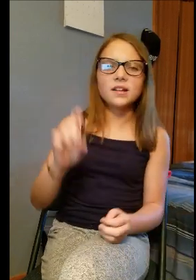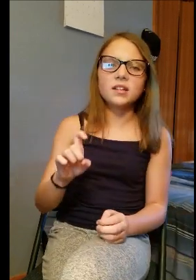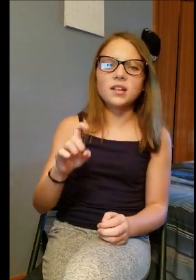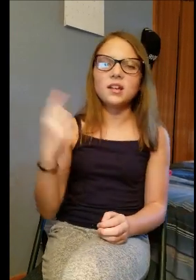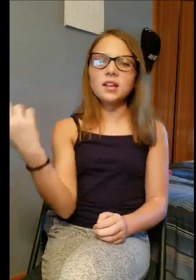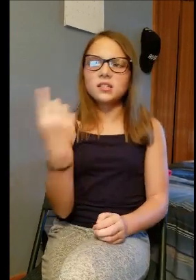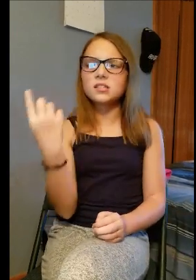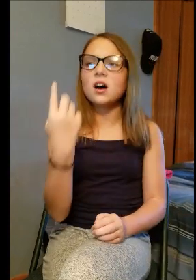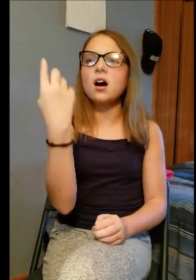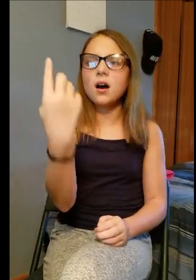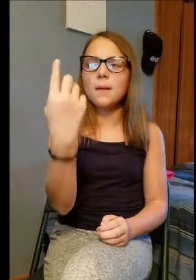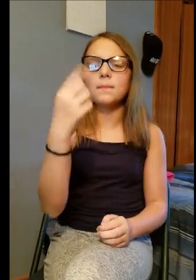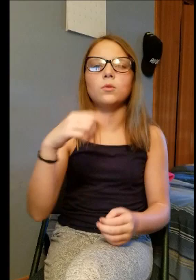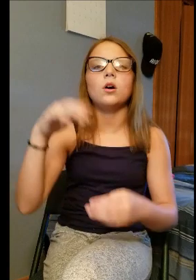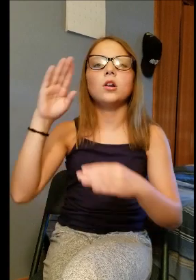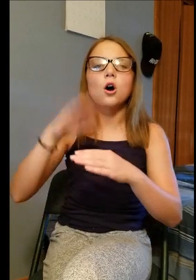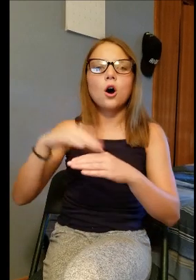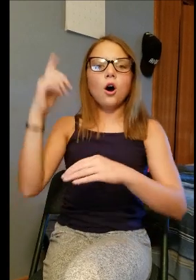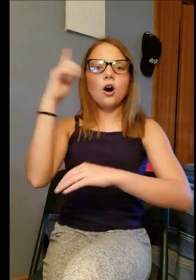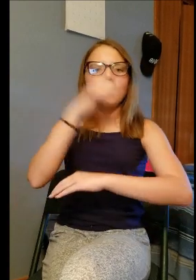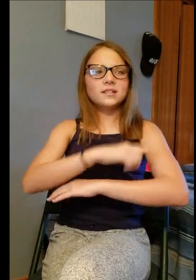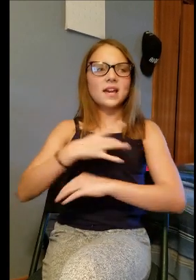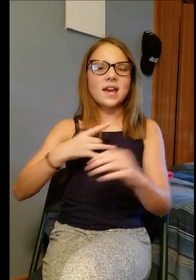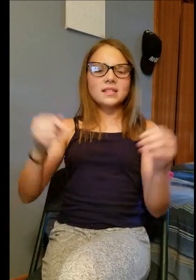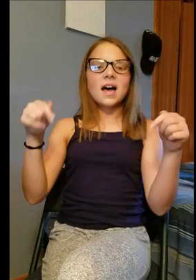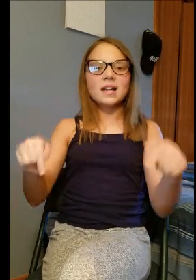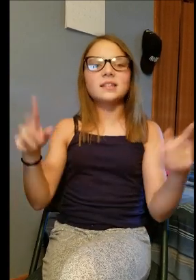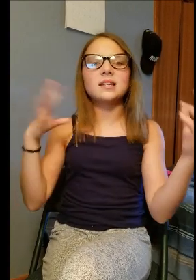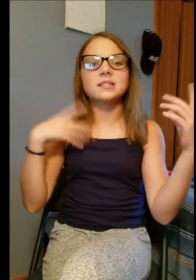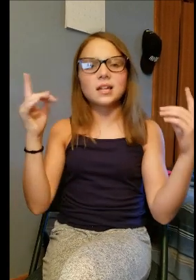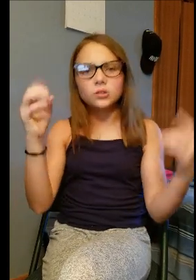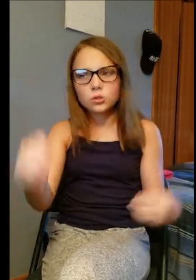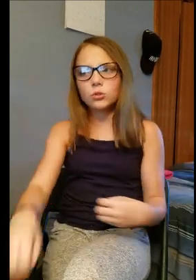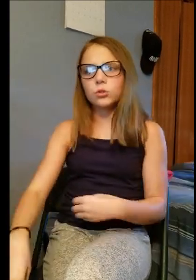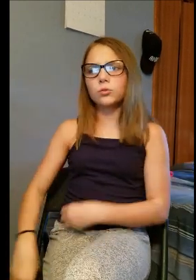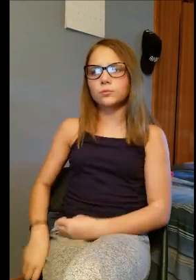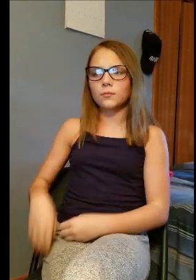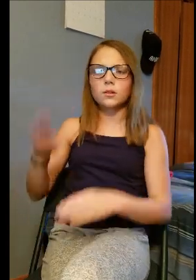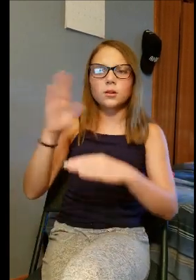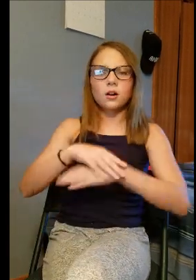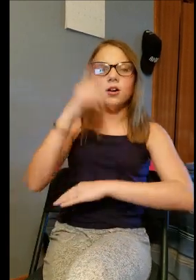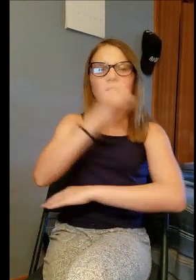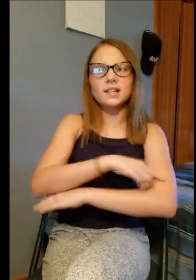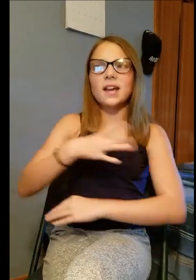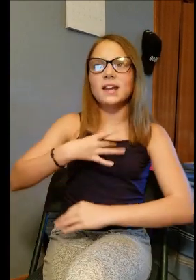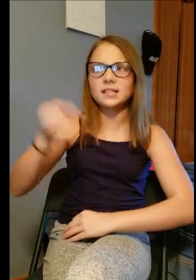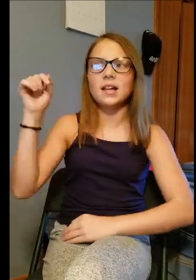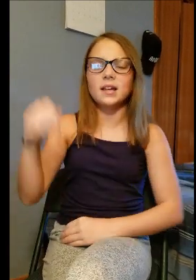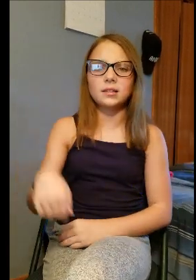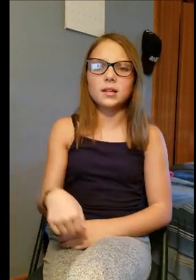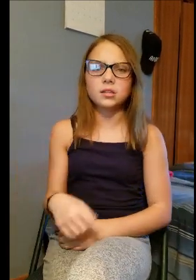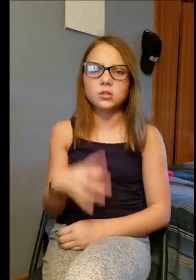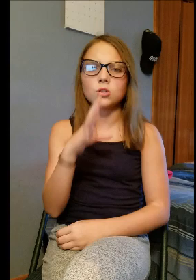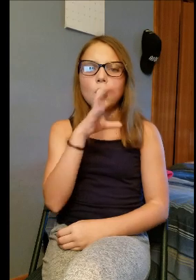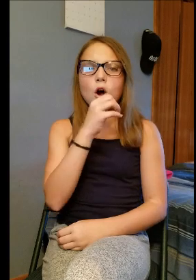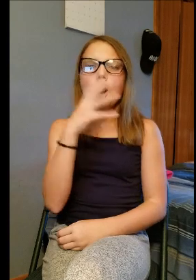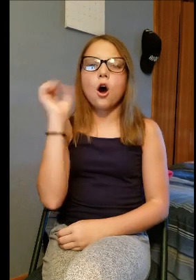need someone On days like this I do On days like this Oh,